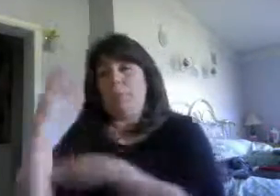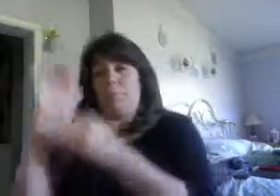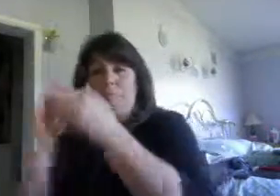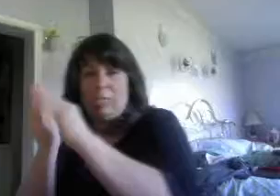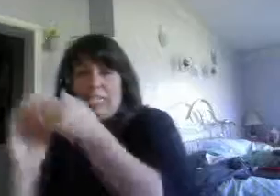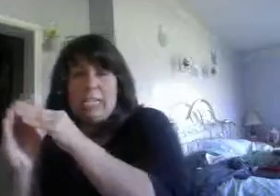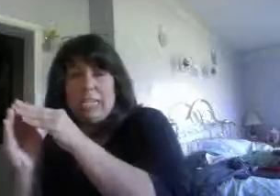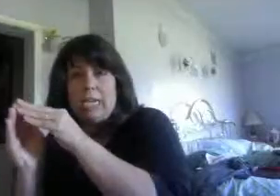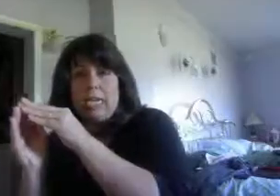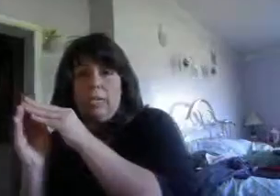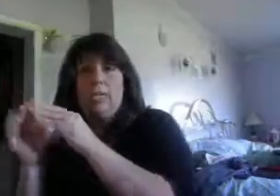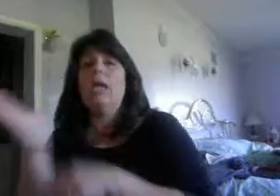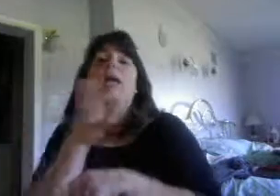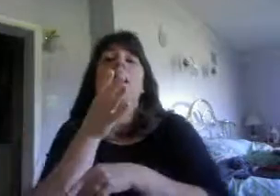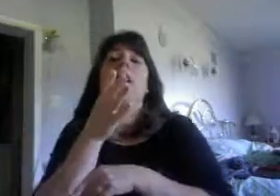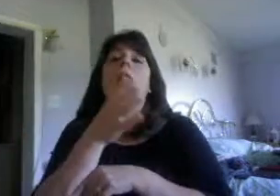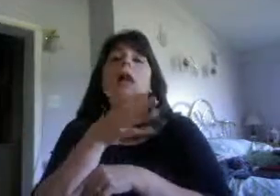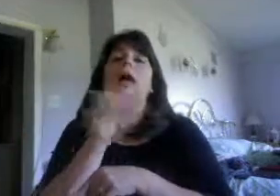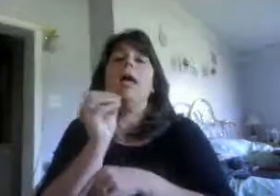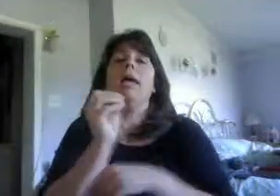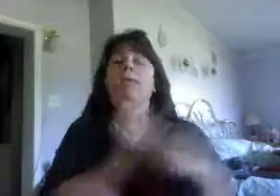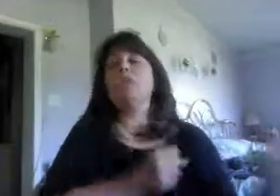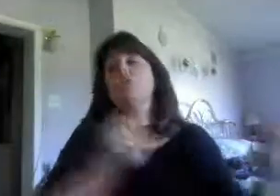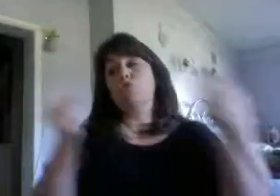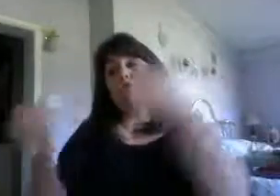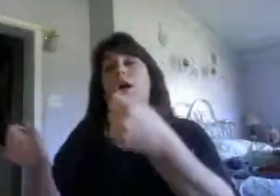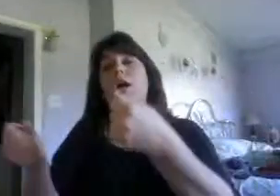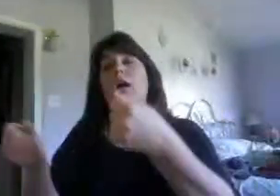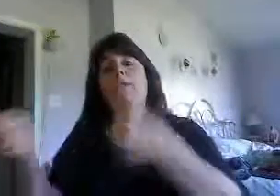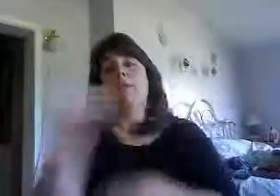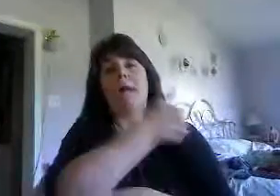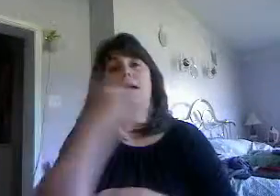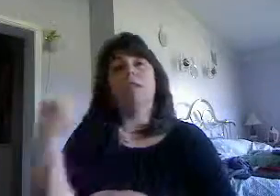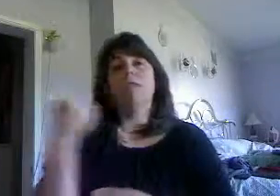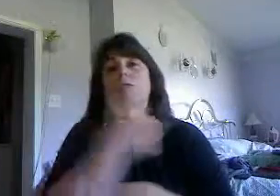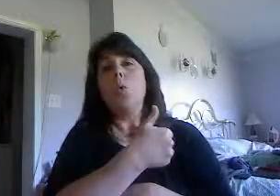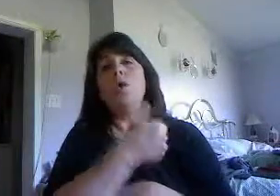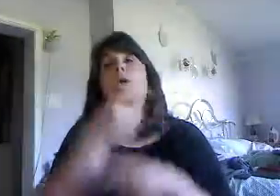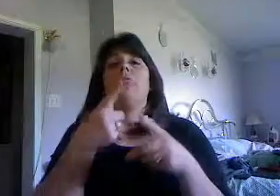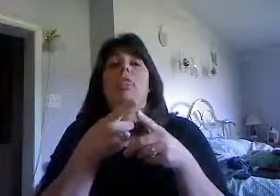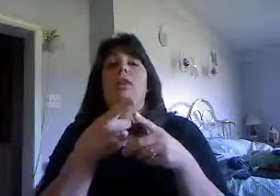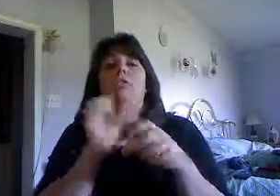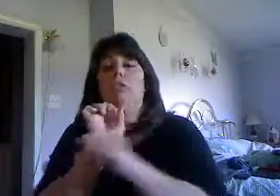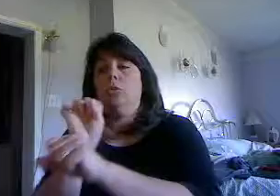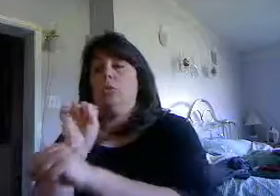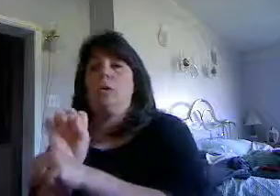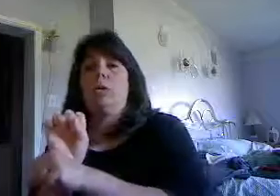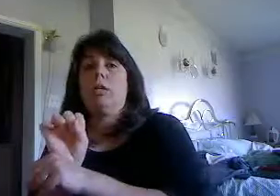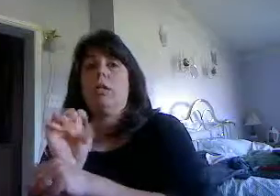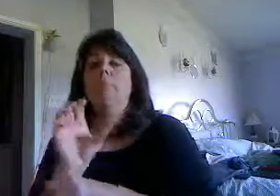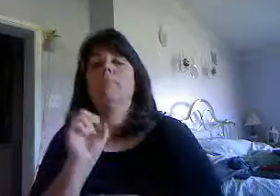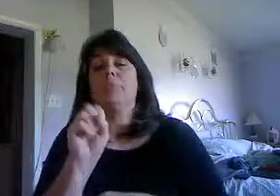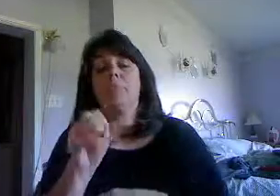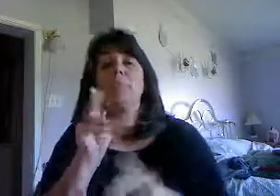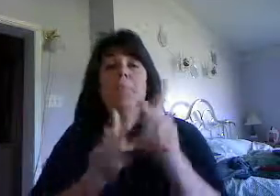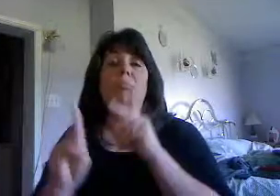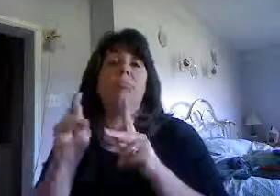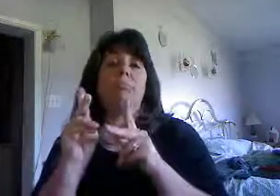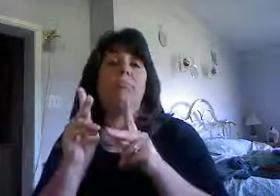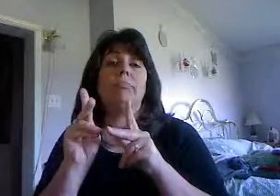middle-income families to move out of the cities to the suburbs. Remember during this time that employment was still centered in the central cities,